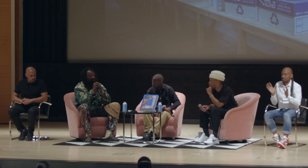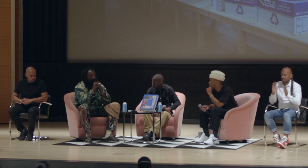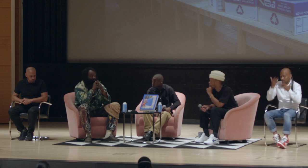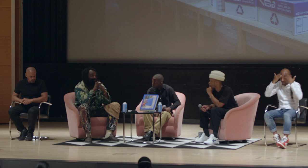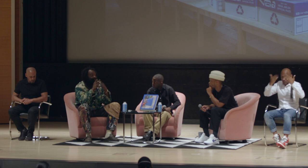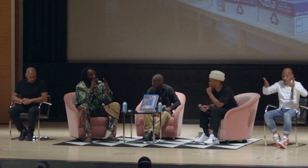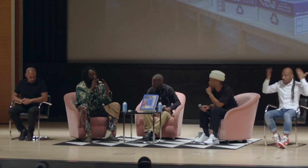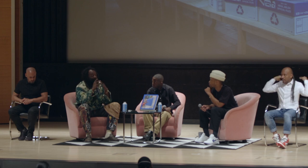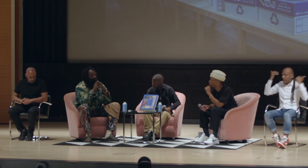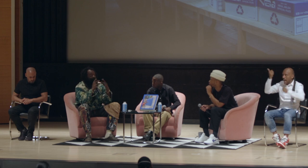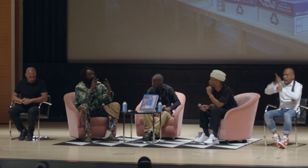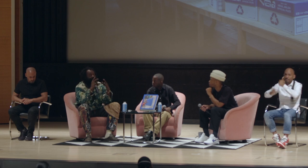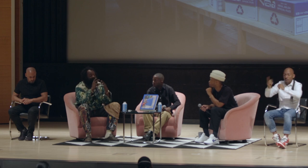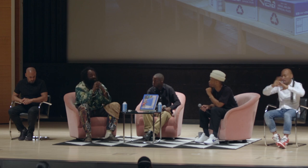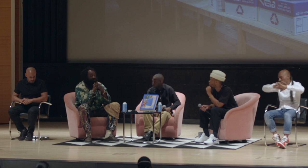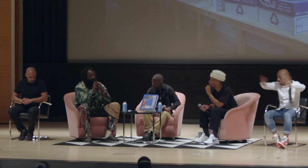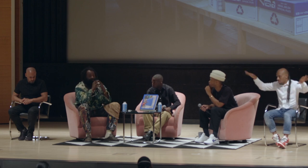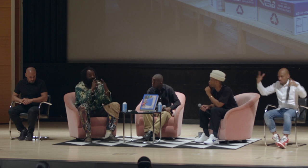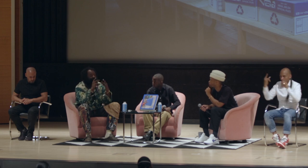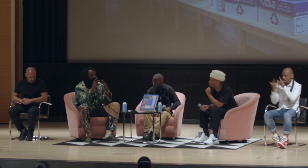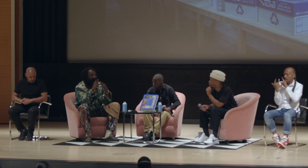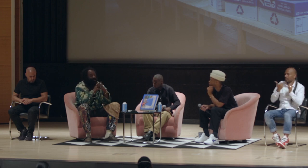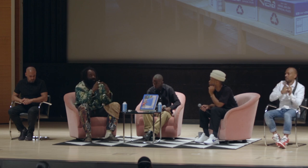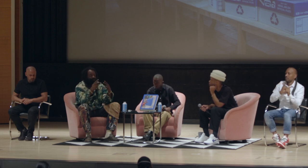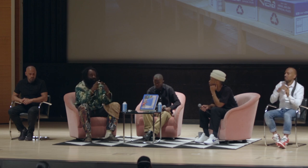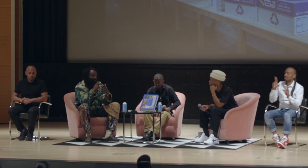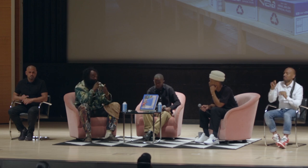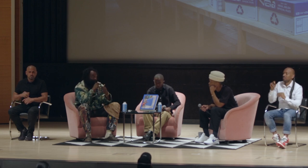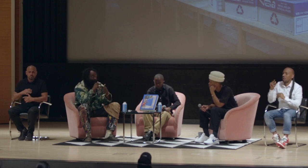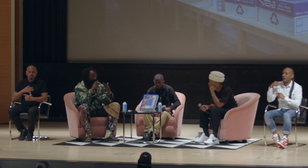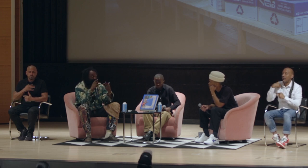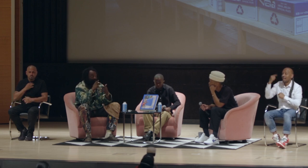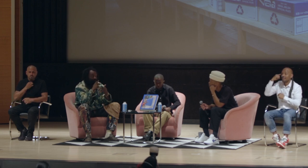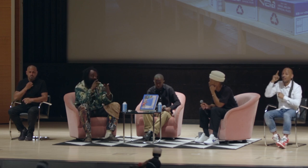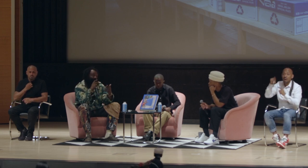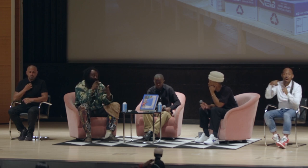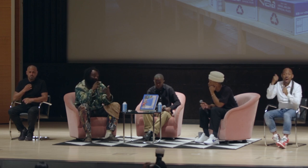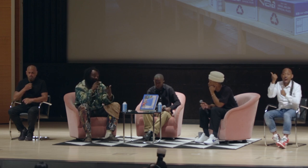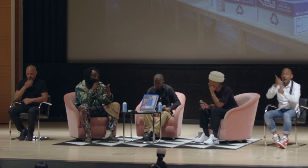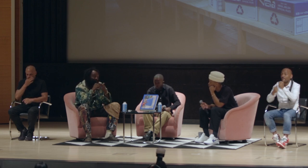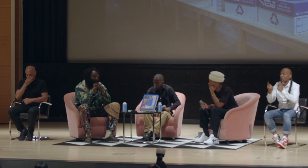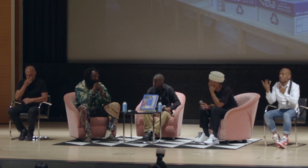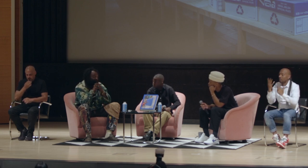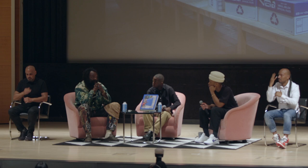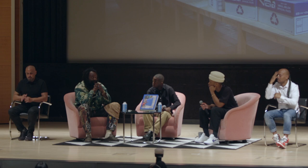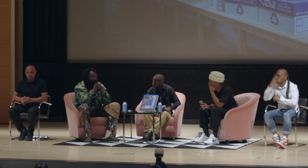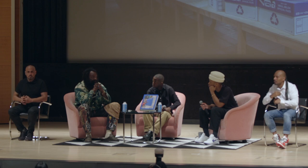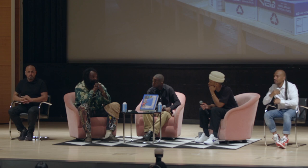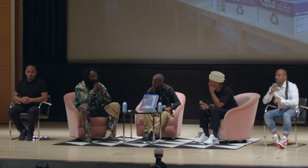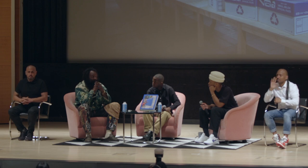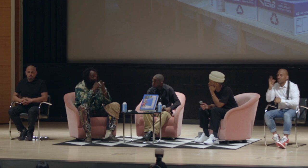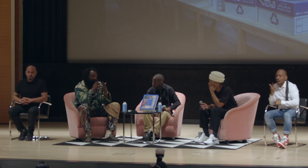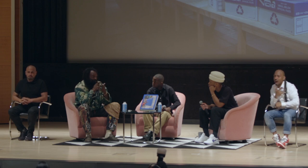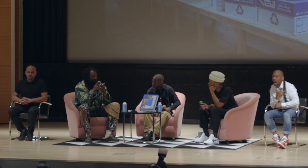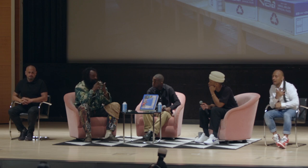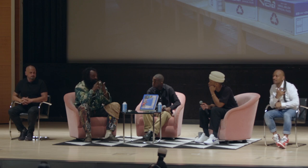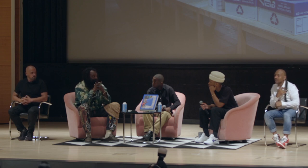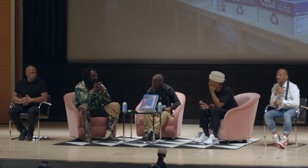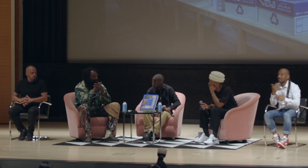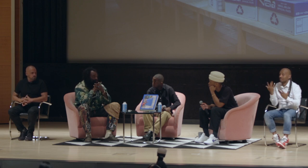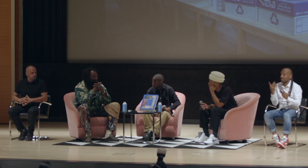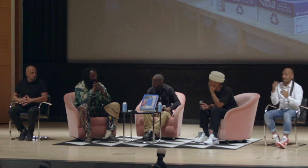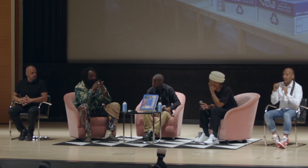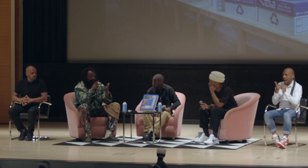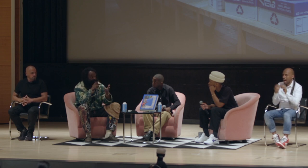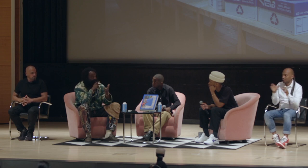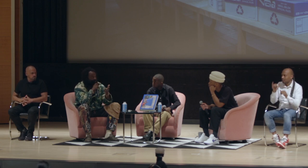everything else. When are things great? When are things blissful? When are they beautiful? When people are kind? What's one of the pinnacles of kindness?